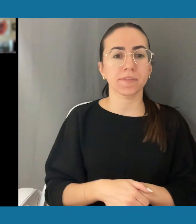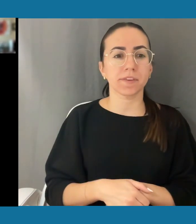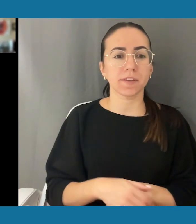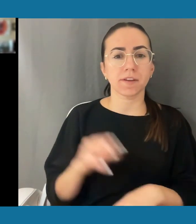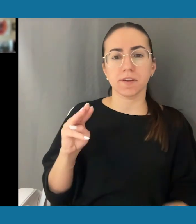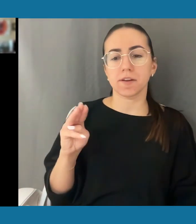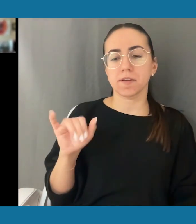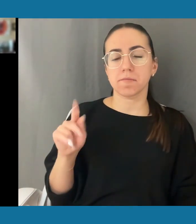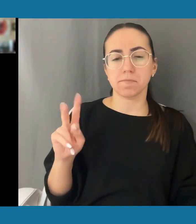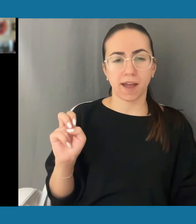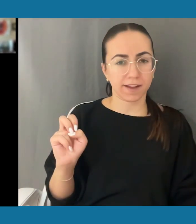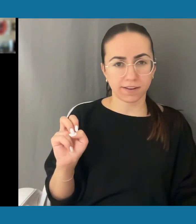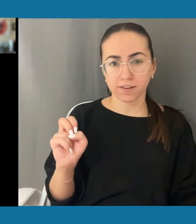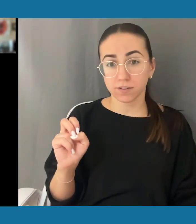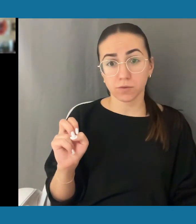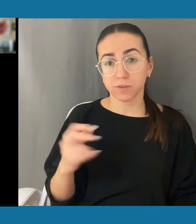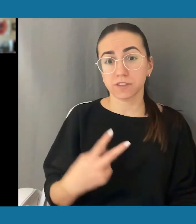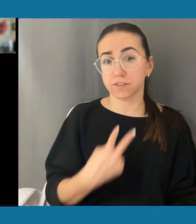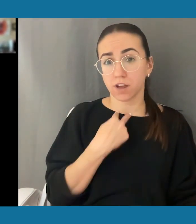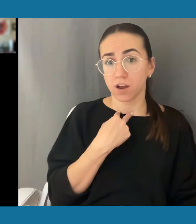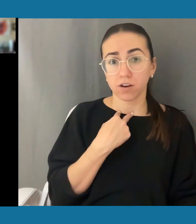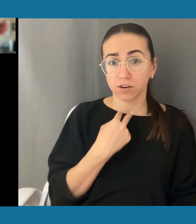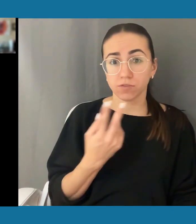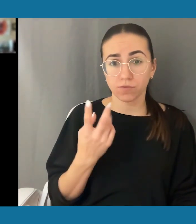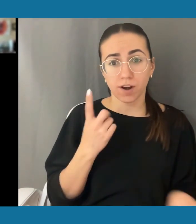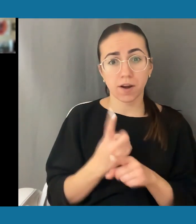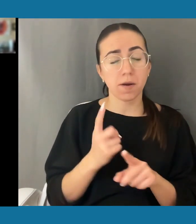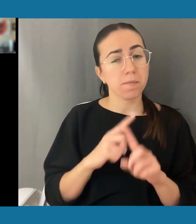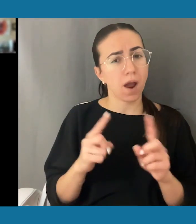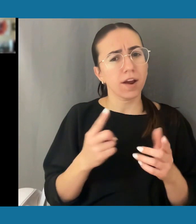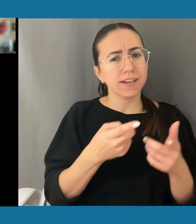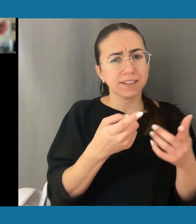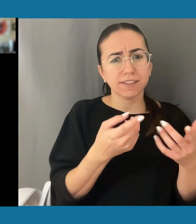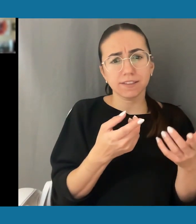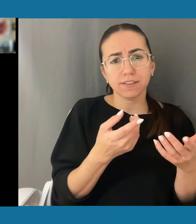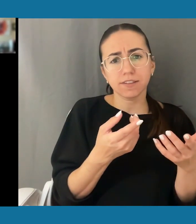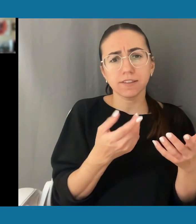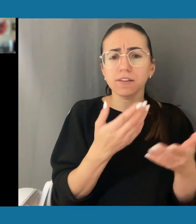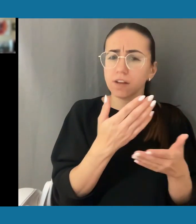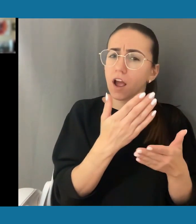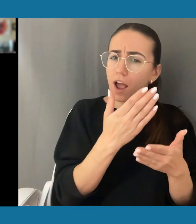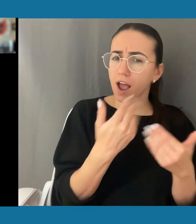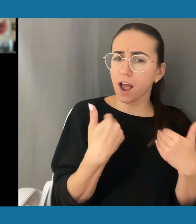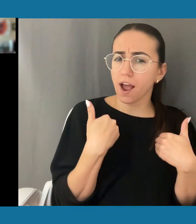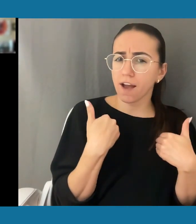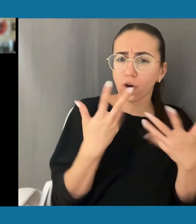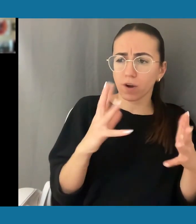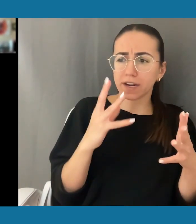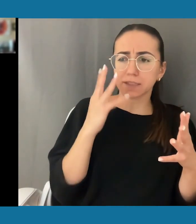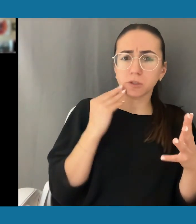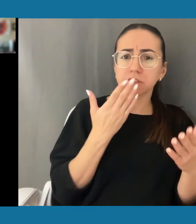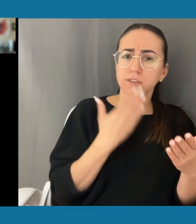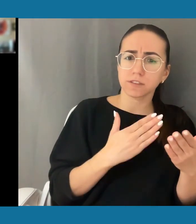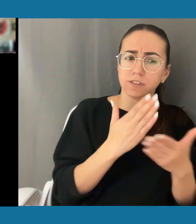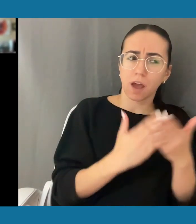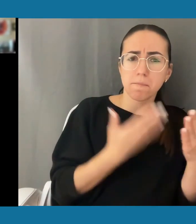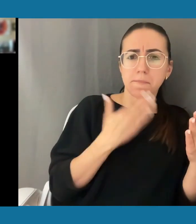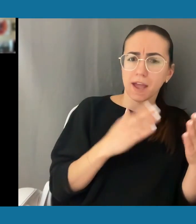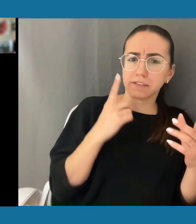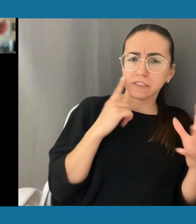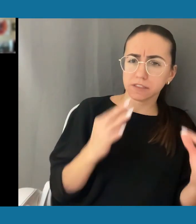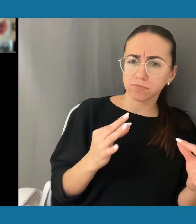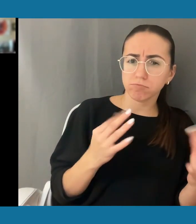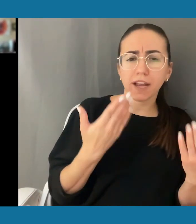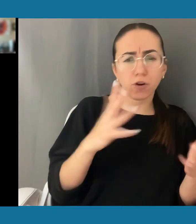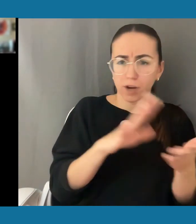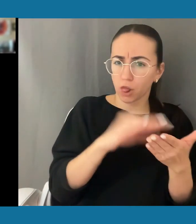made some decent decisions, but he has made some poor decisions and he, you know, faces the consequences for that. But he learns from that.